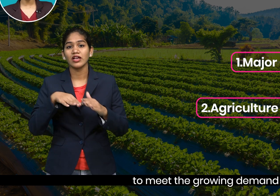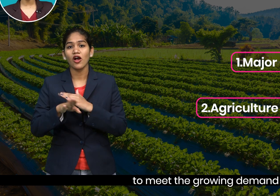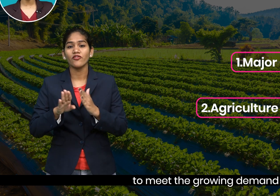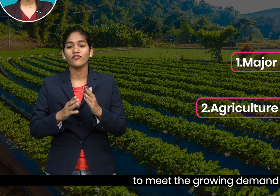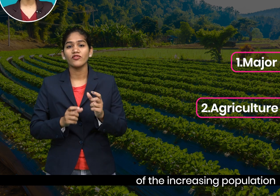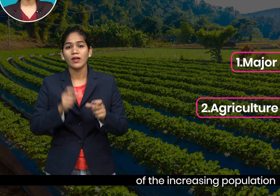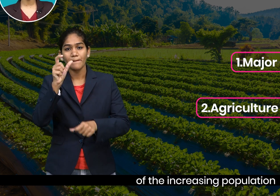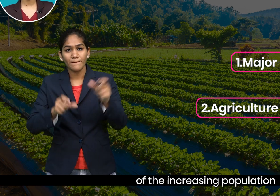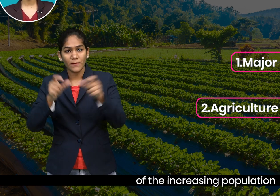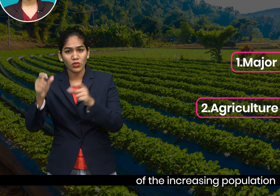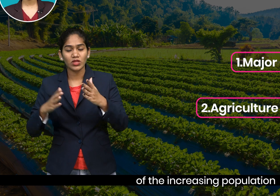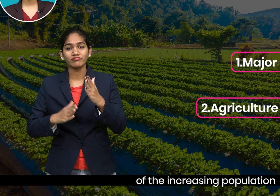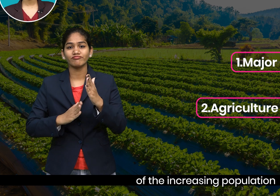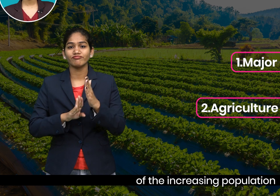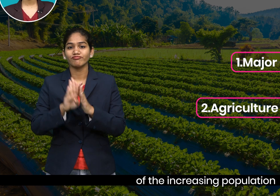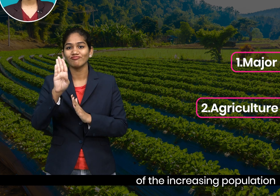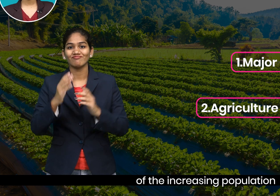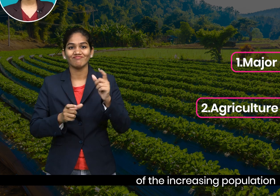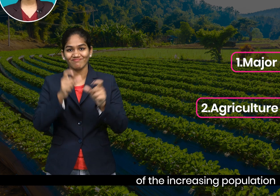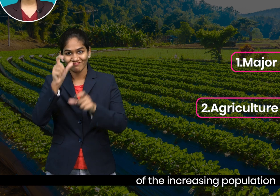increasing population,